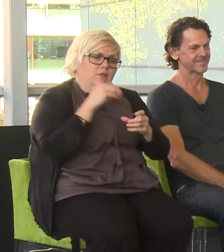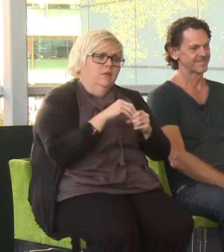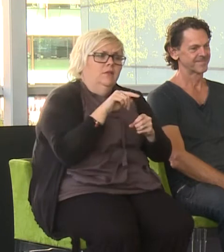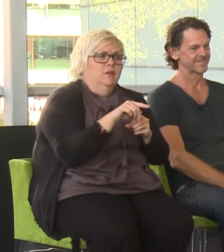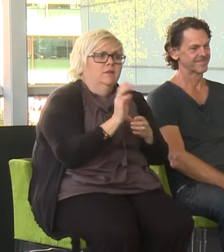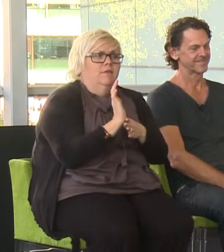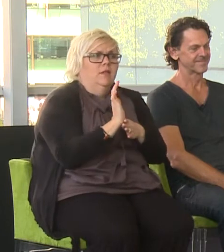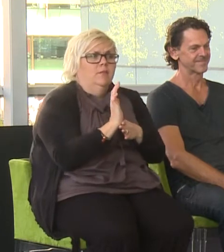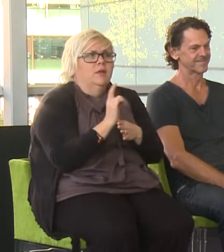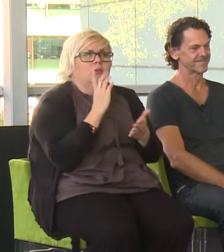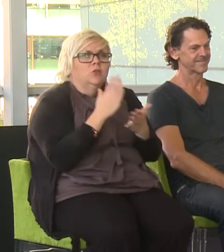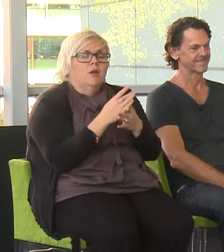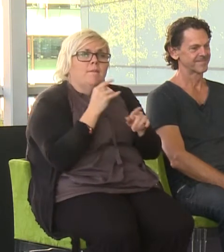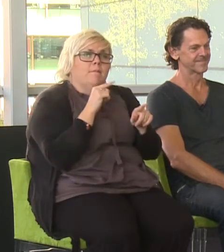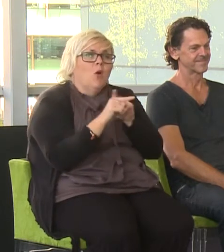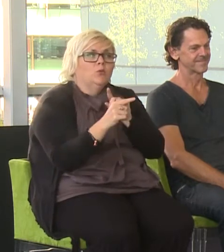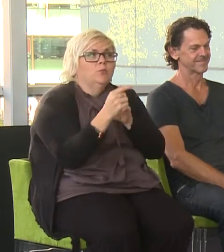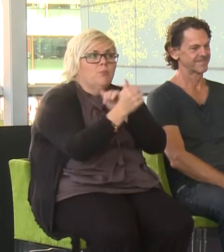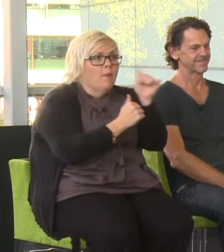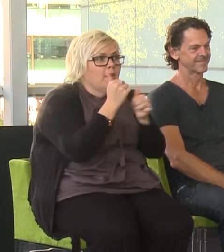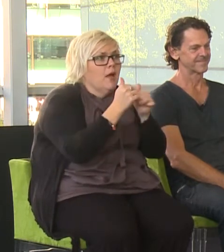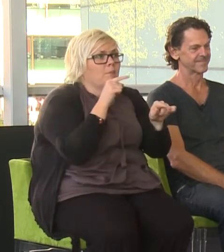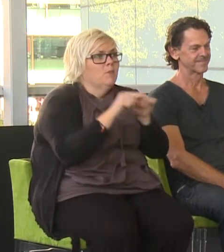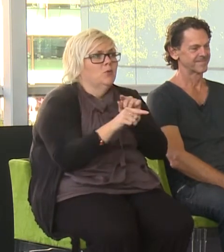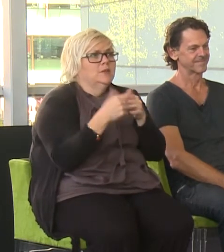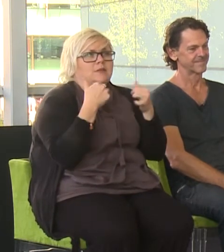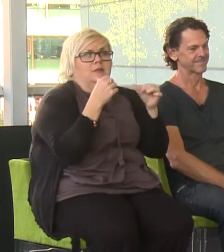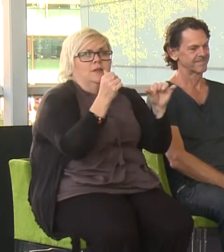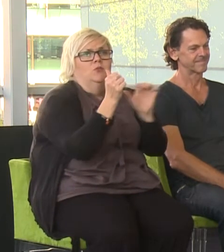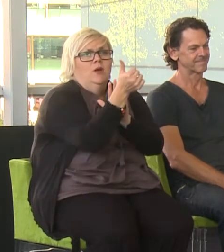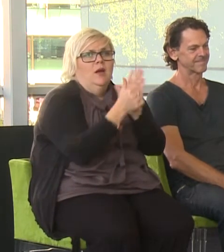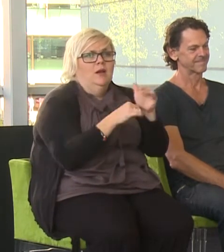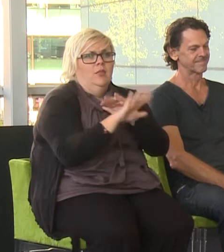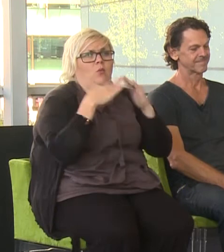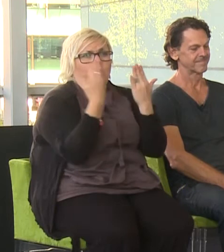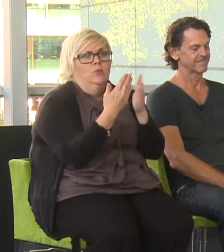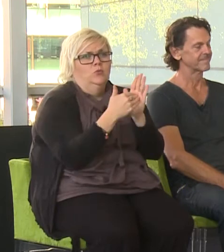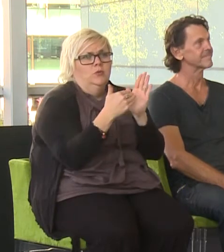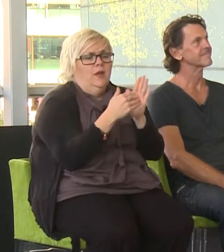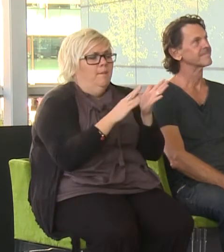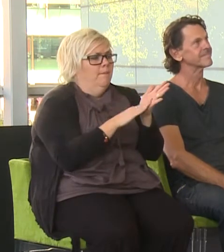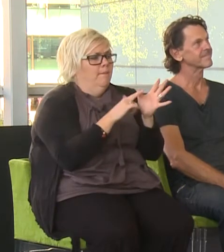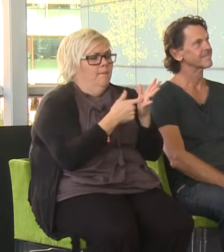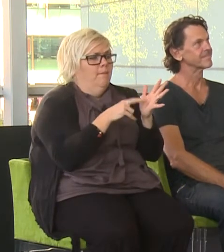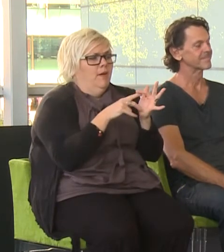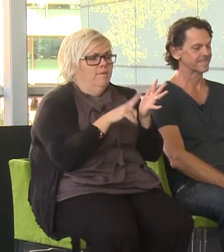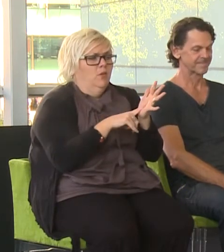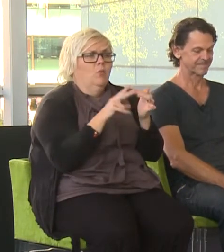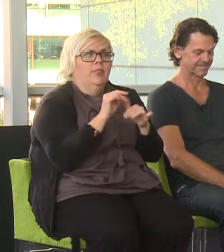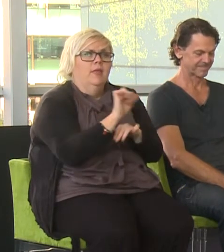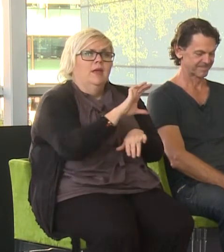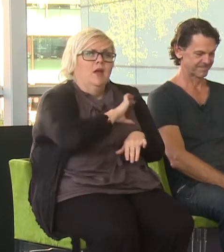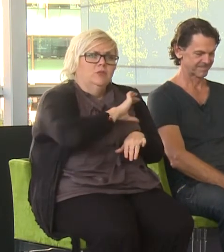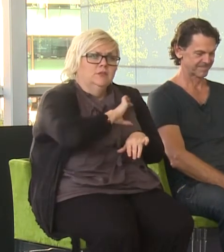This is arguably the most popular, most successful art medium in the world today, and Marvel, with their captivating characters